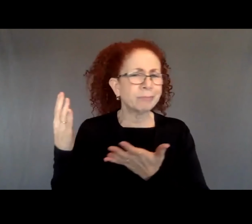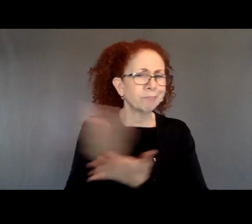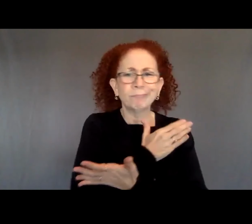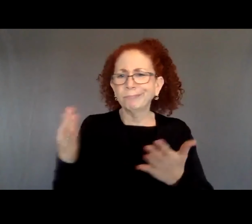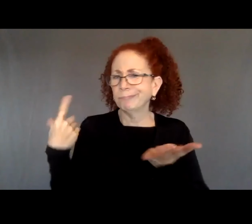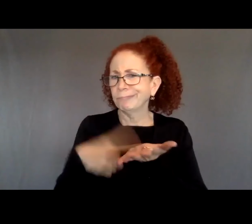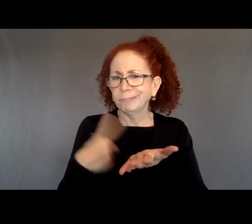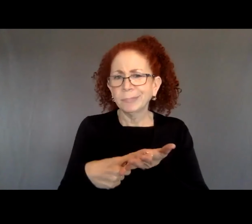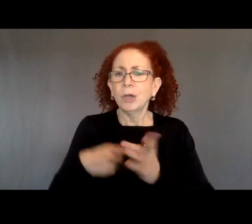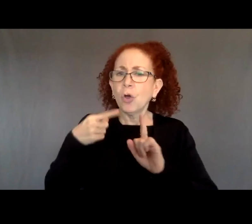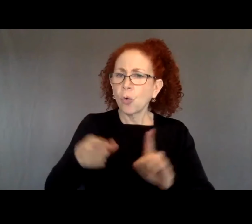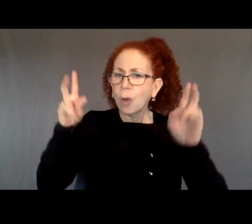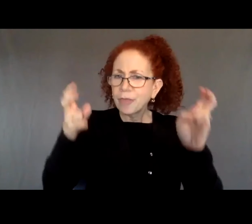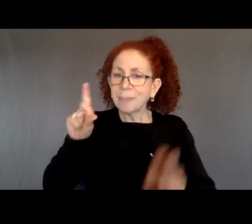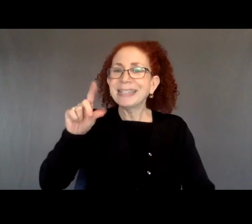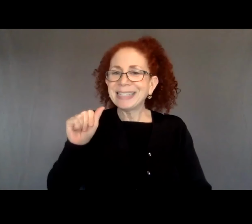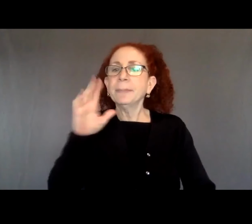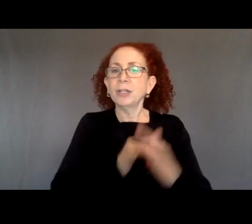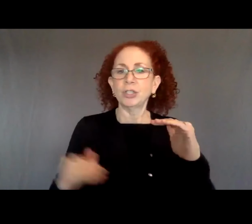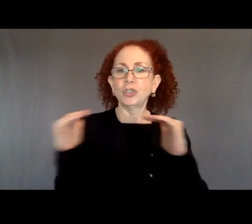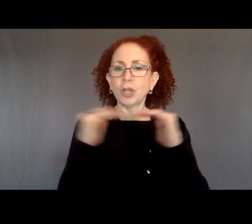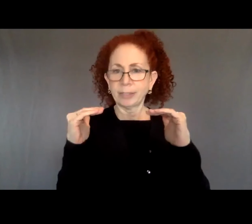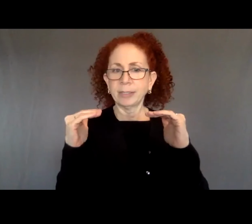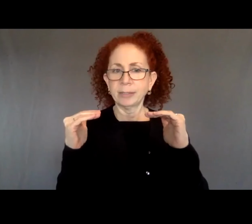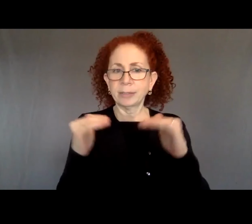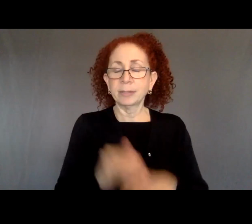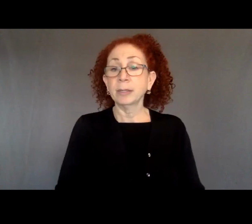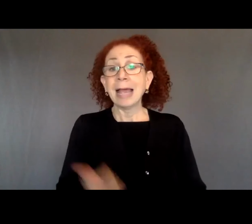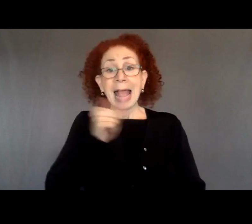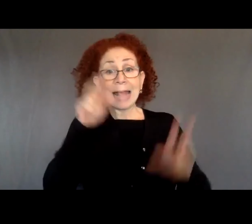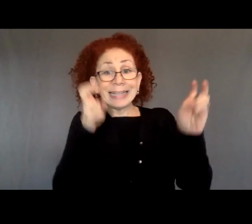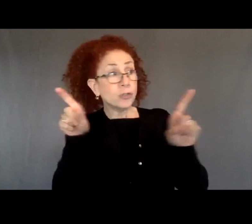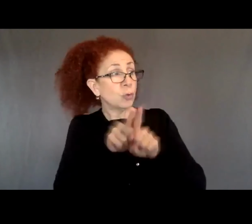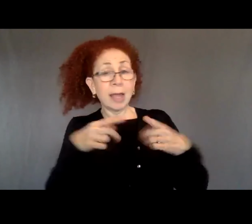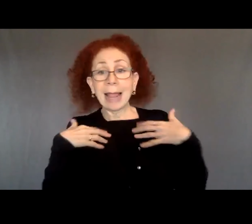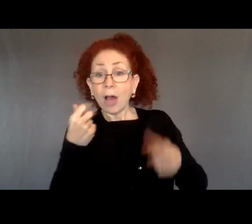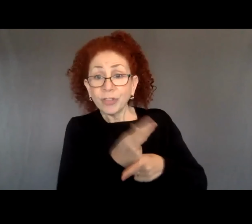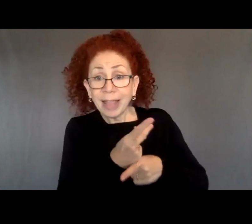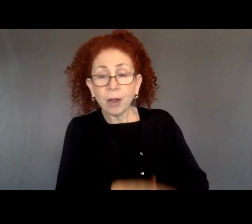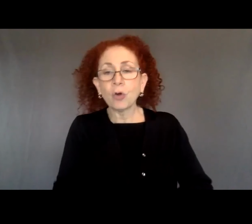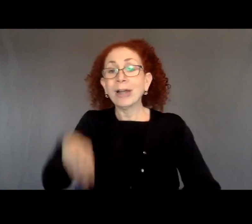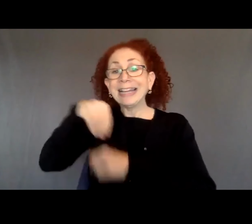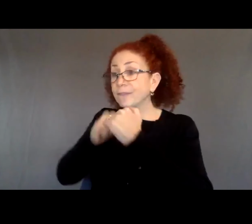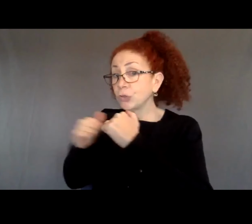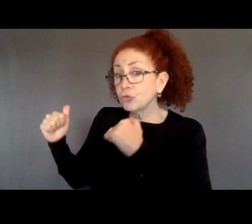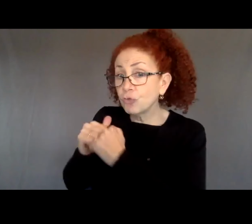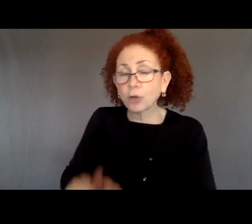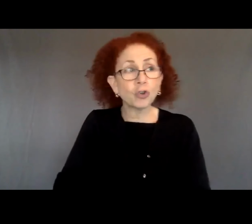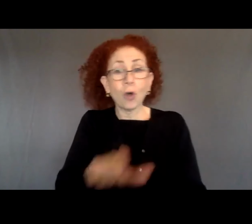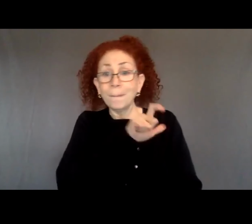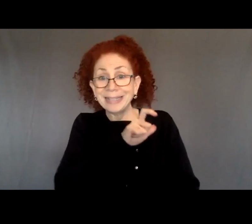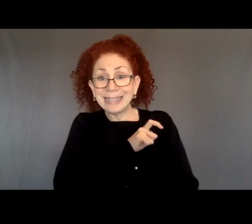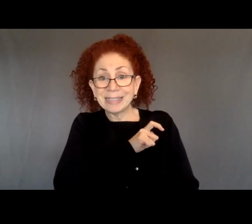theme was the importance of disability justice. When she looks at an issue like healthcare or infrastructure or policing,